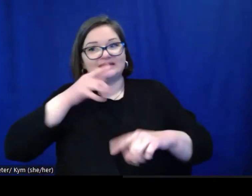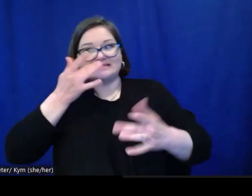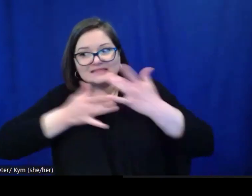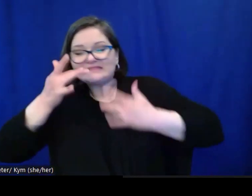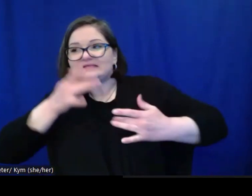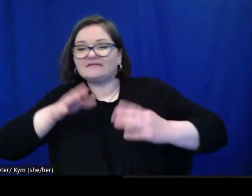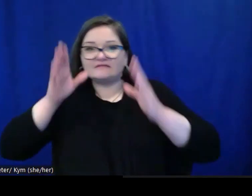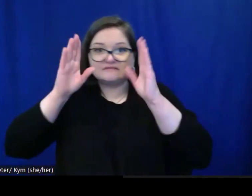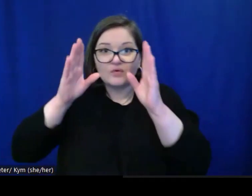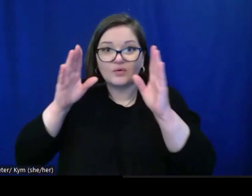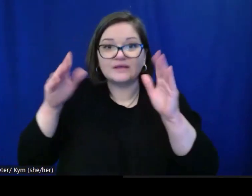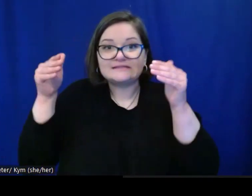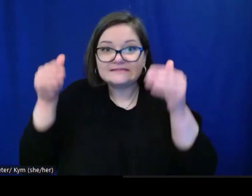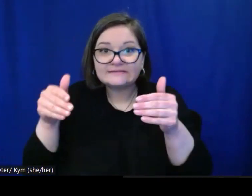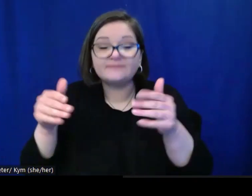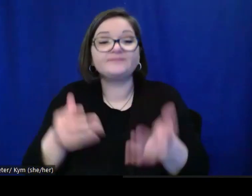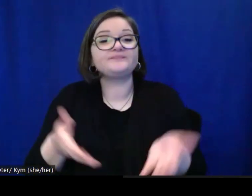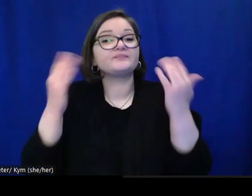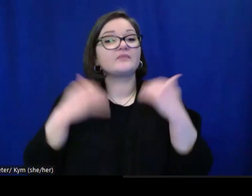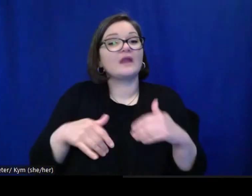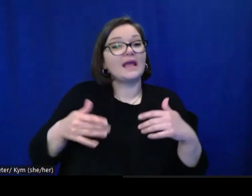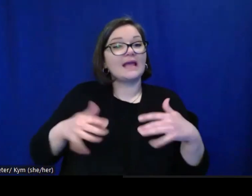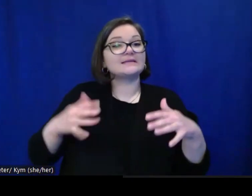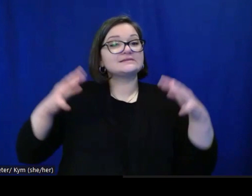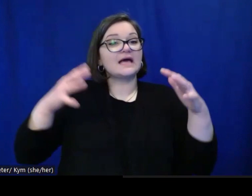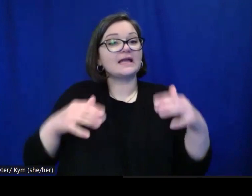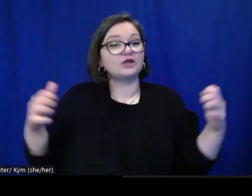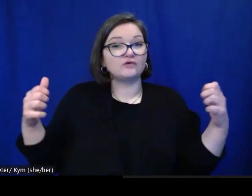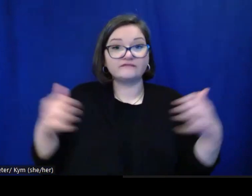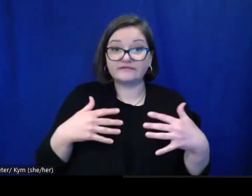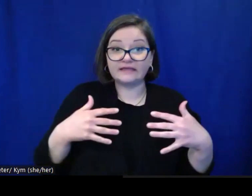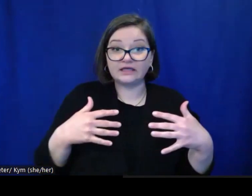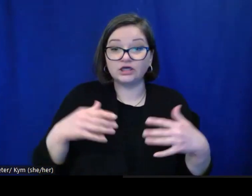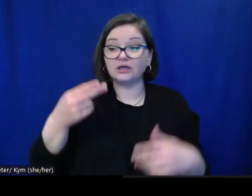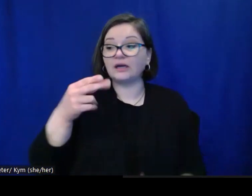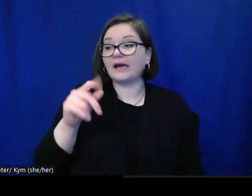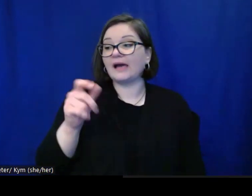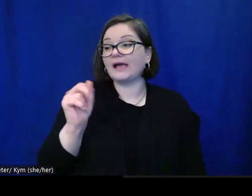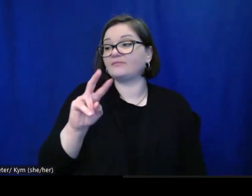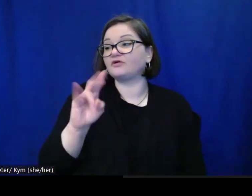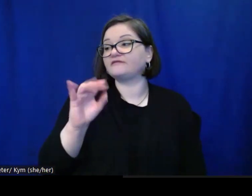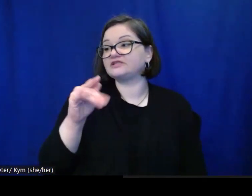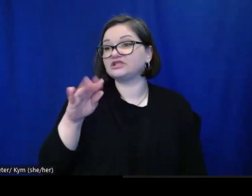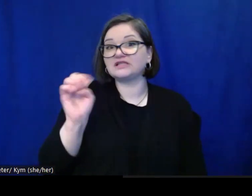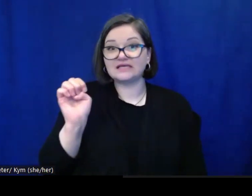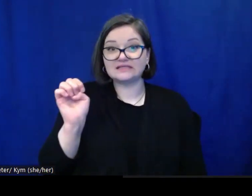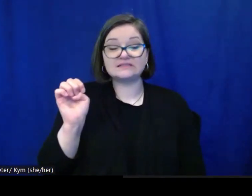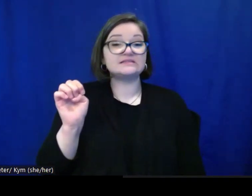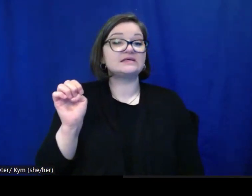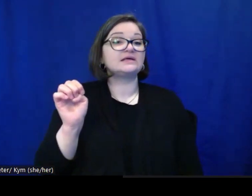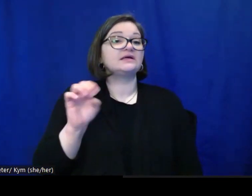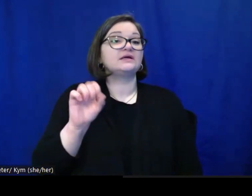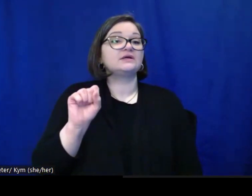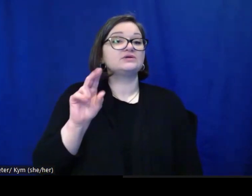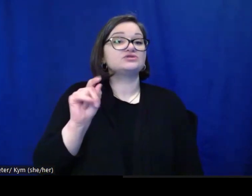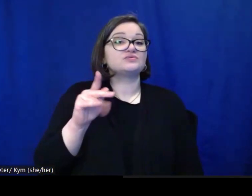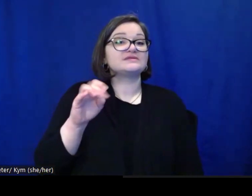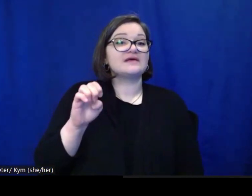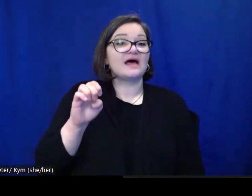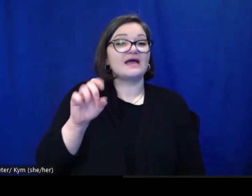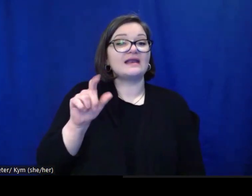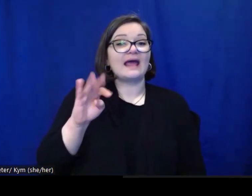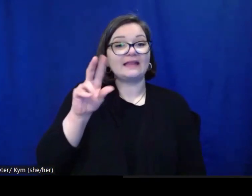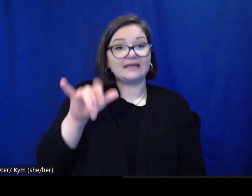Anxiety or fear, hypervigilance, suicidality, intrusive